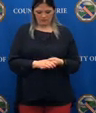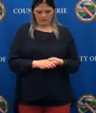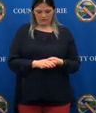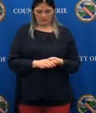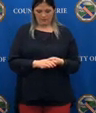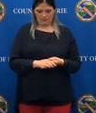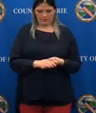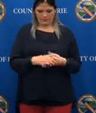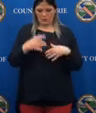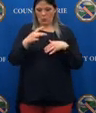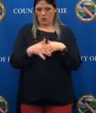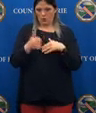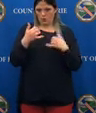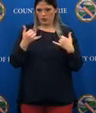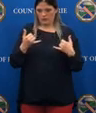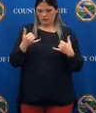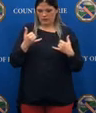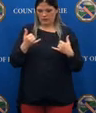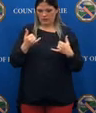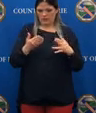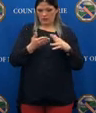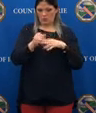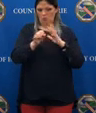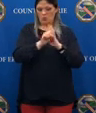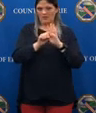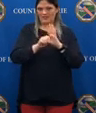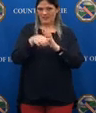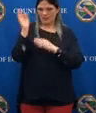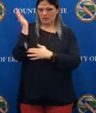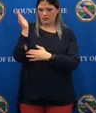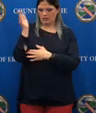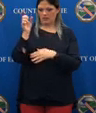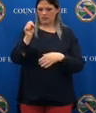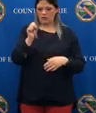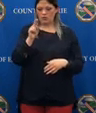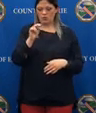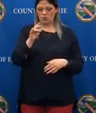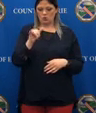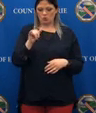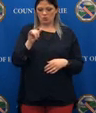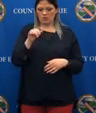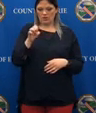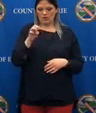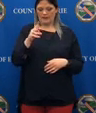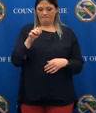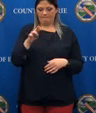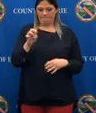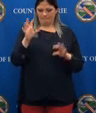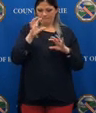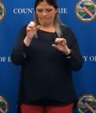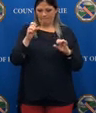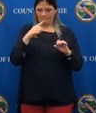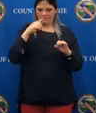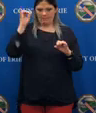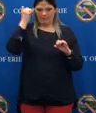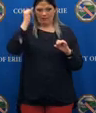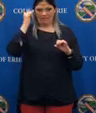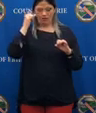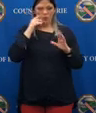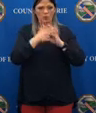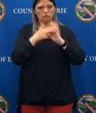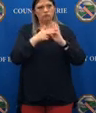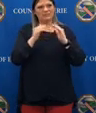today, during the state's press briefing, the SUNY Empire president said that Buffalo is considered stable, or Erie